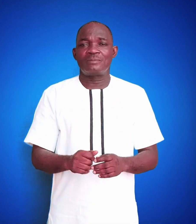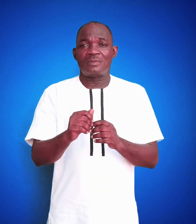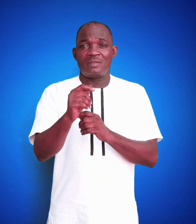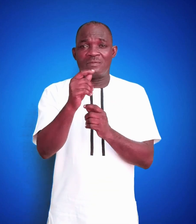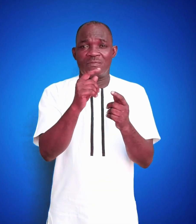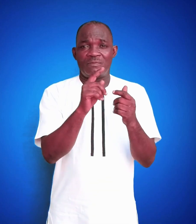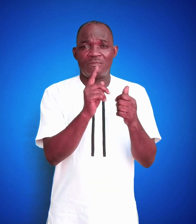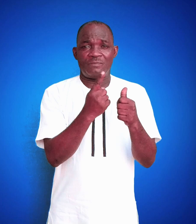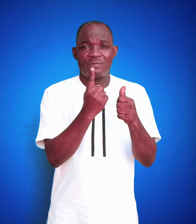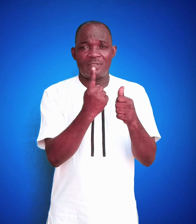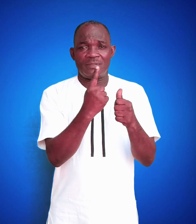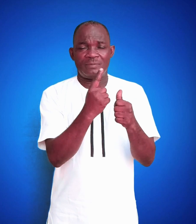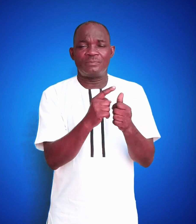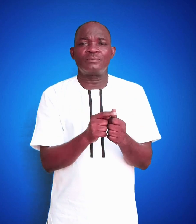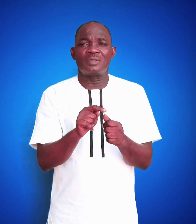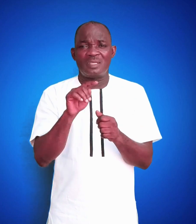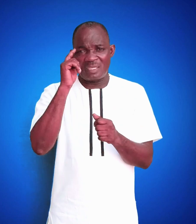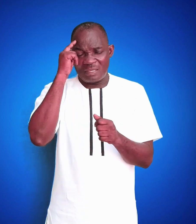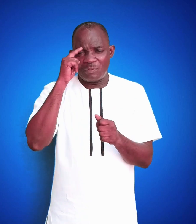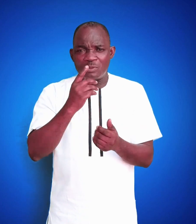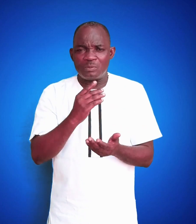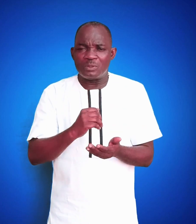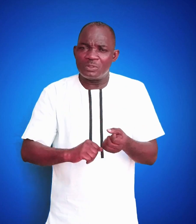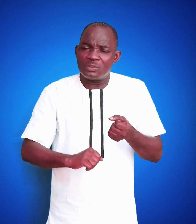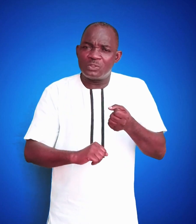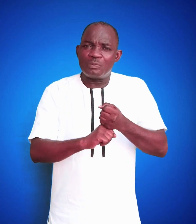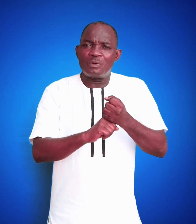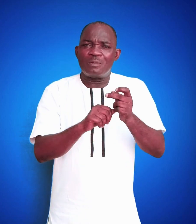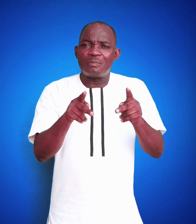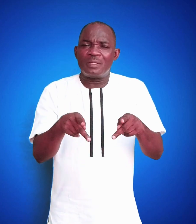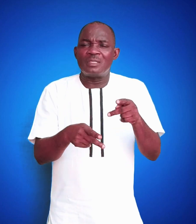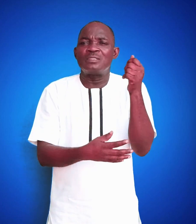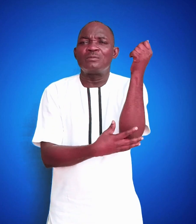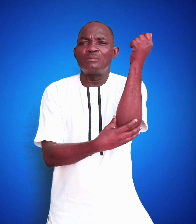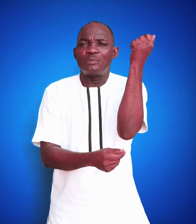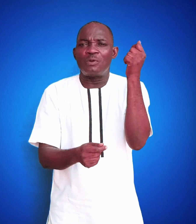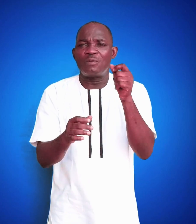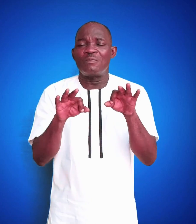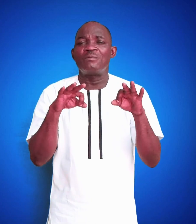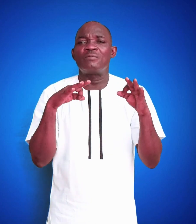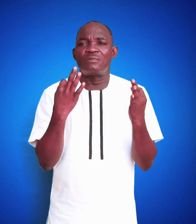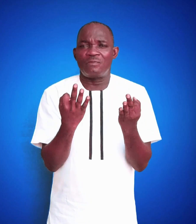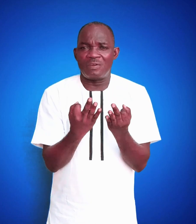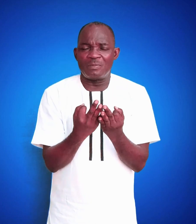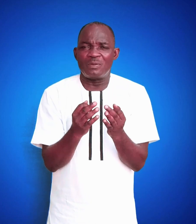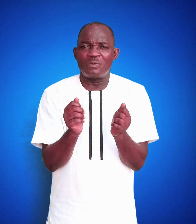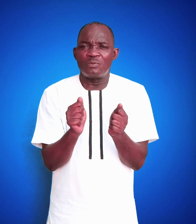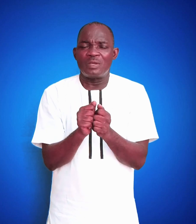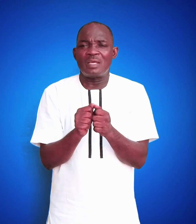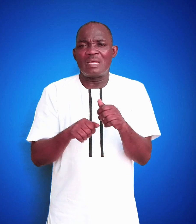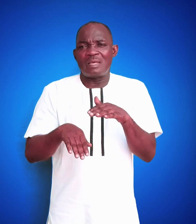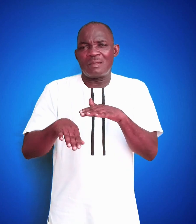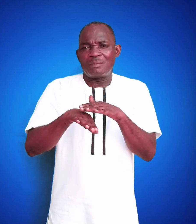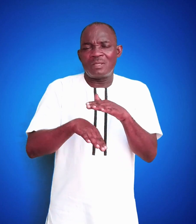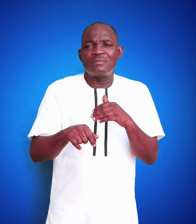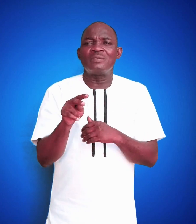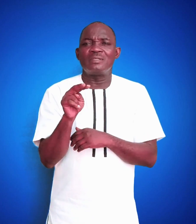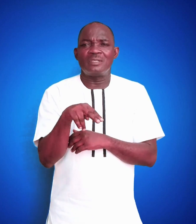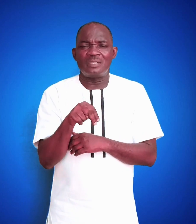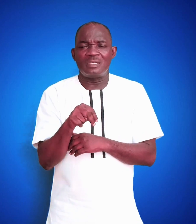1. To assist the poorest households with basic